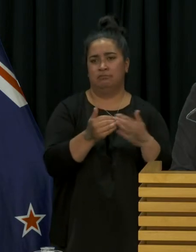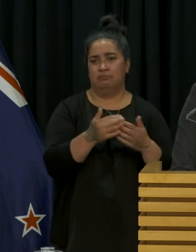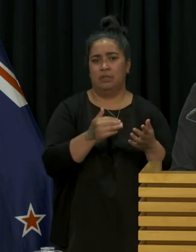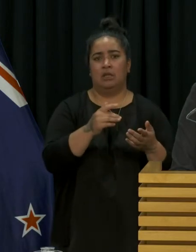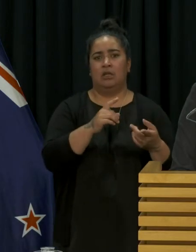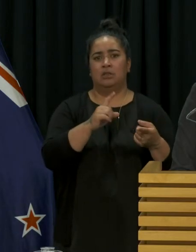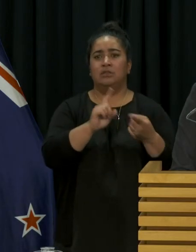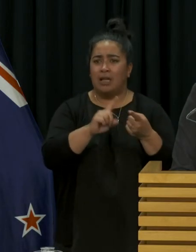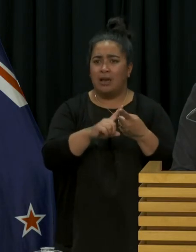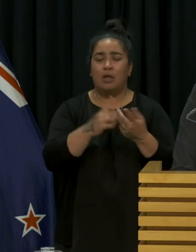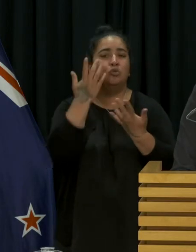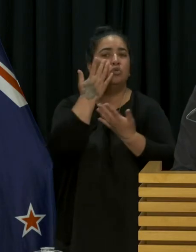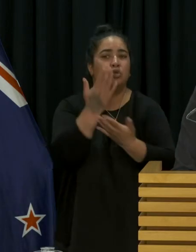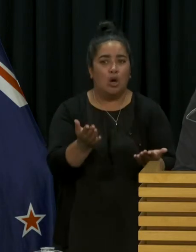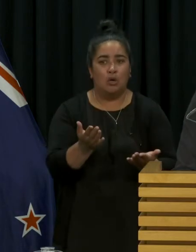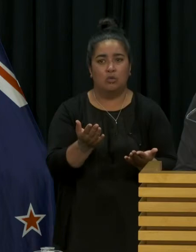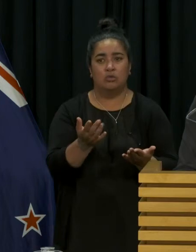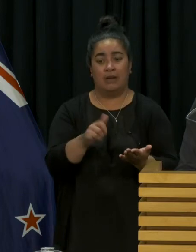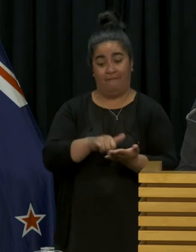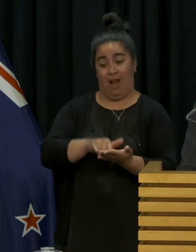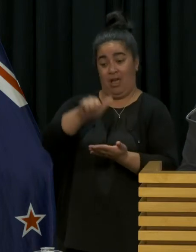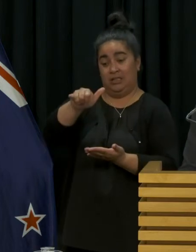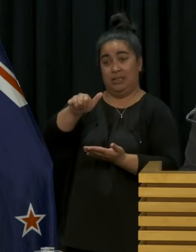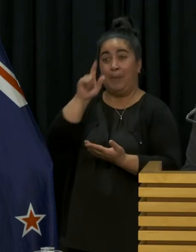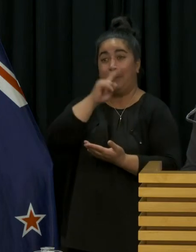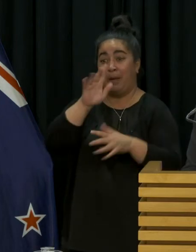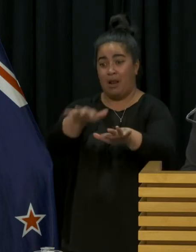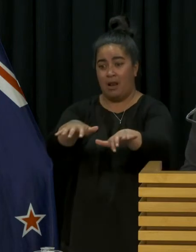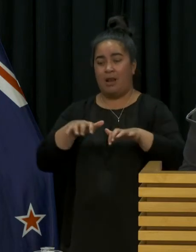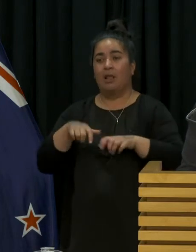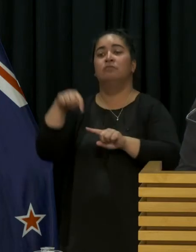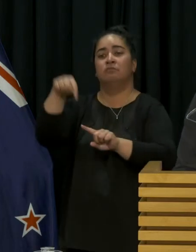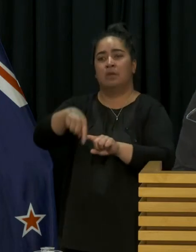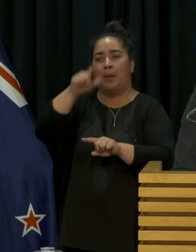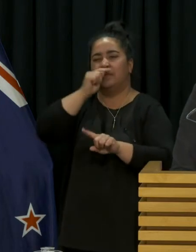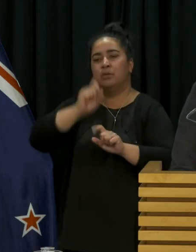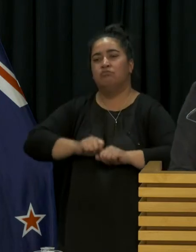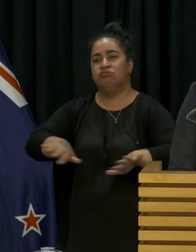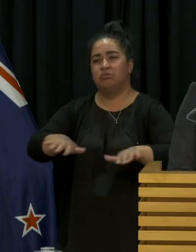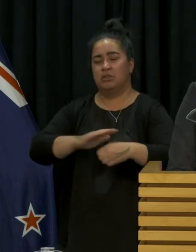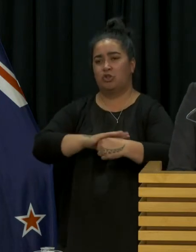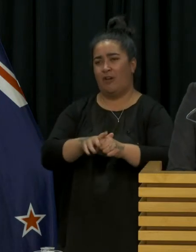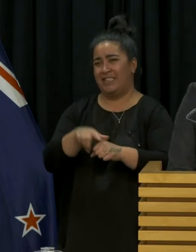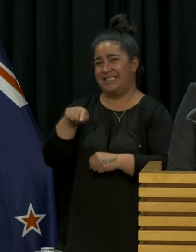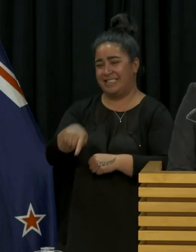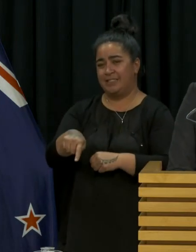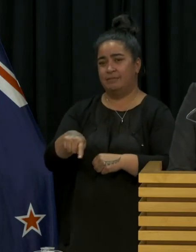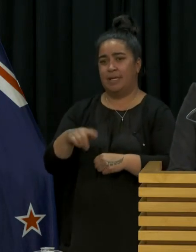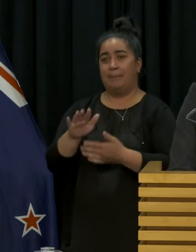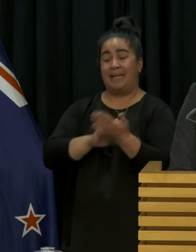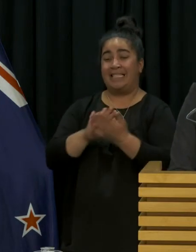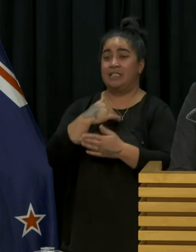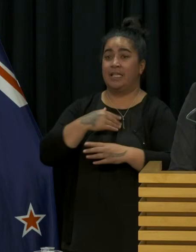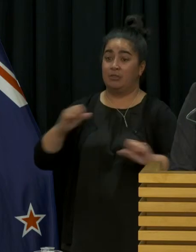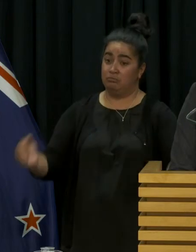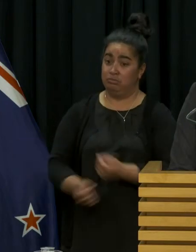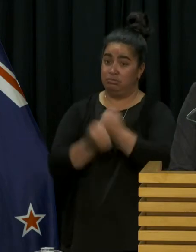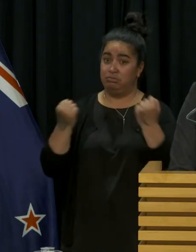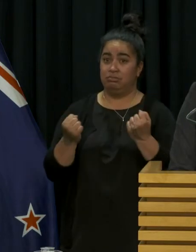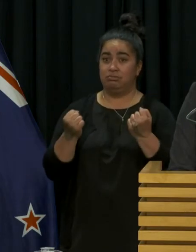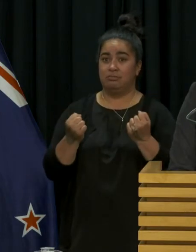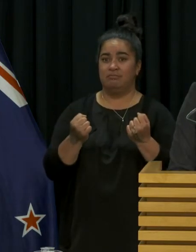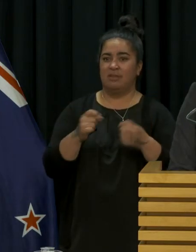some evidence of transmission on flights, so it doesn't remove your need to have a very robust quarantine system. And equally, we